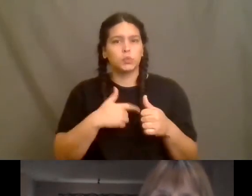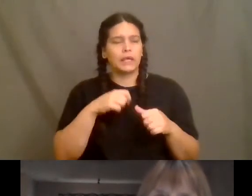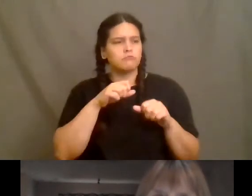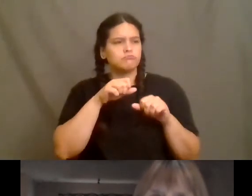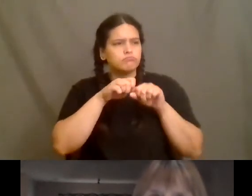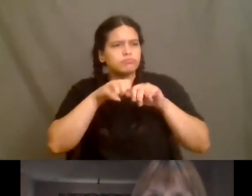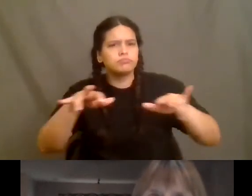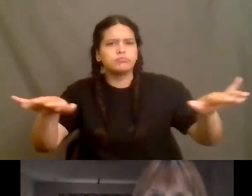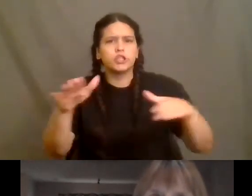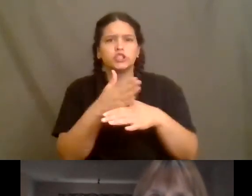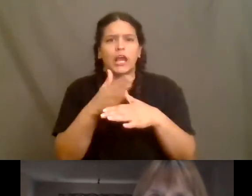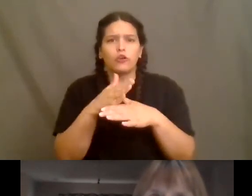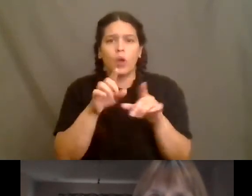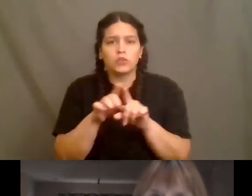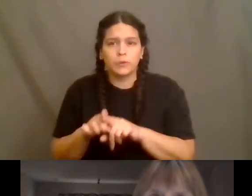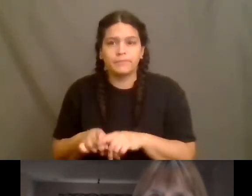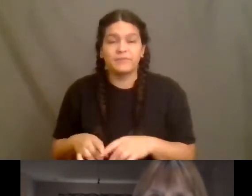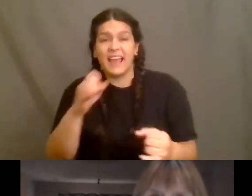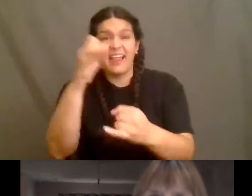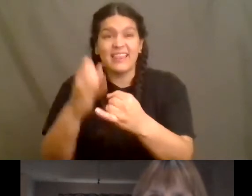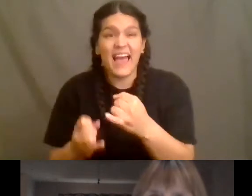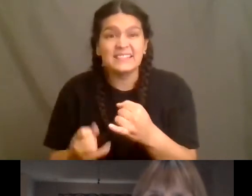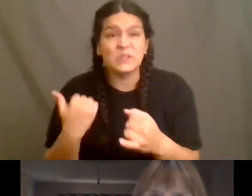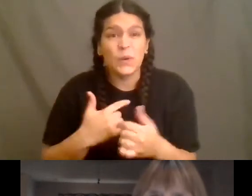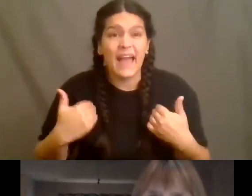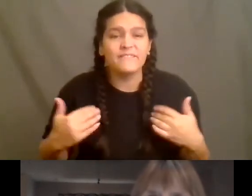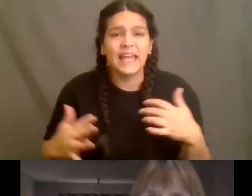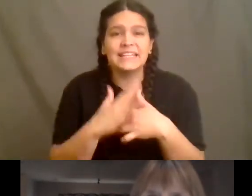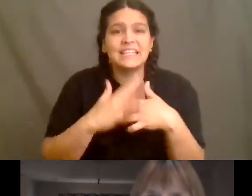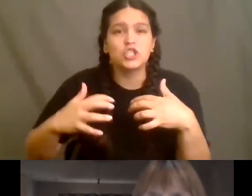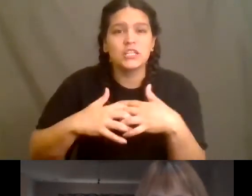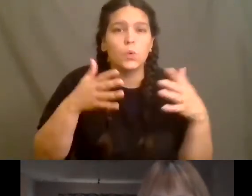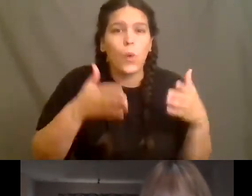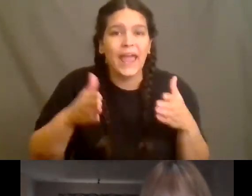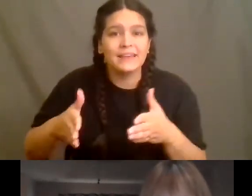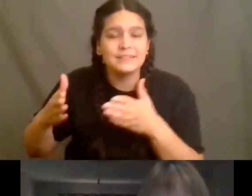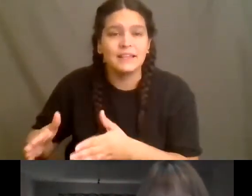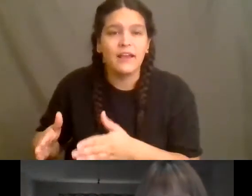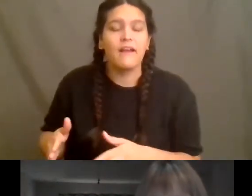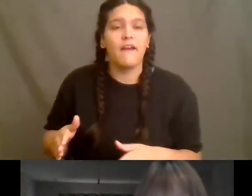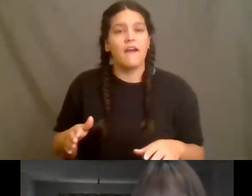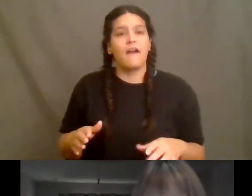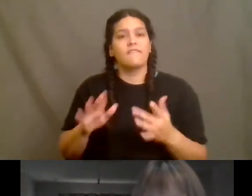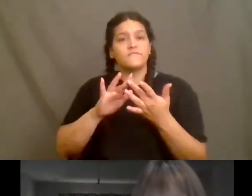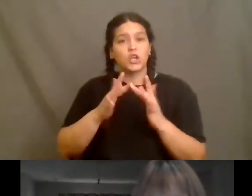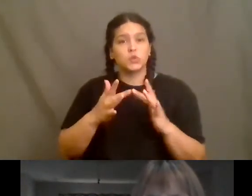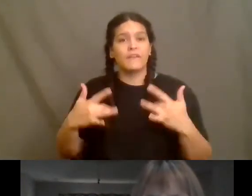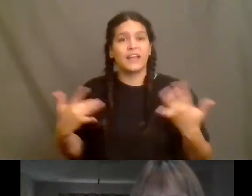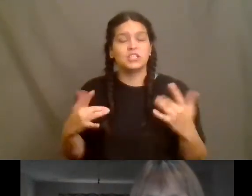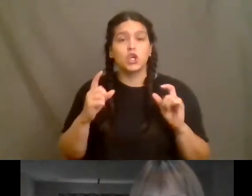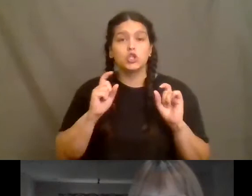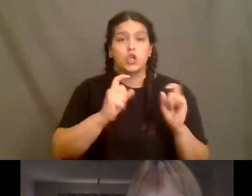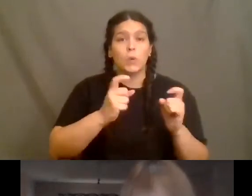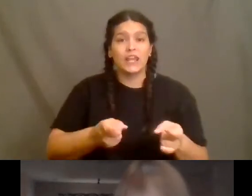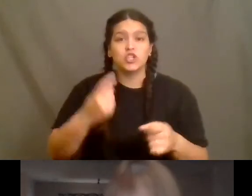lastly, we have our Indigenous Ways virtual events donations that went to our